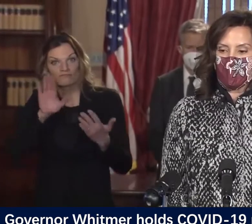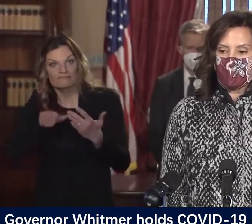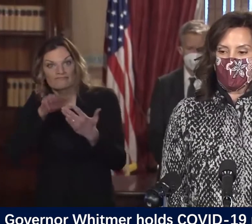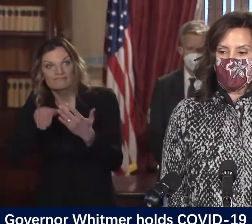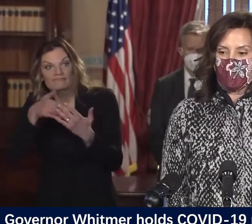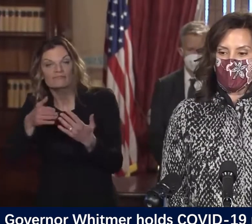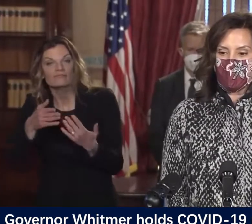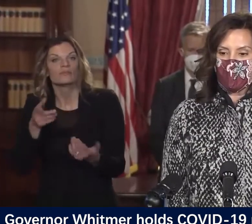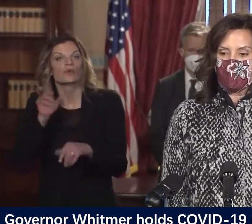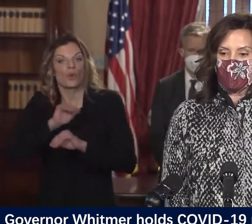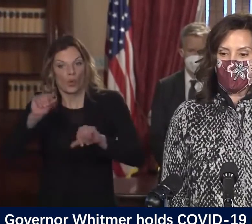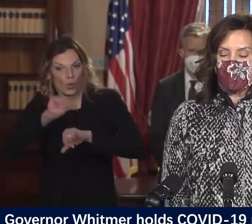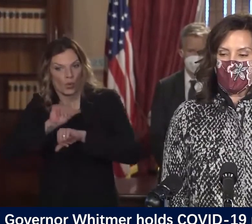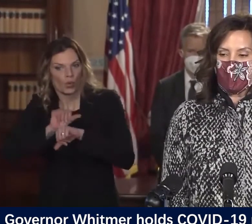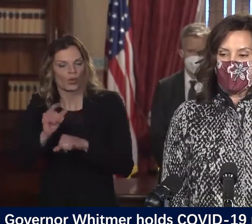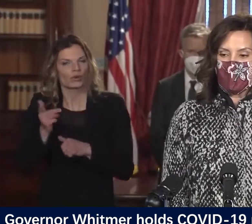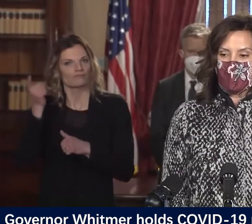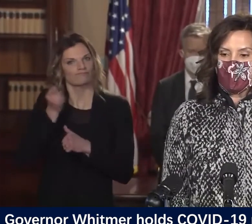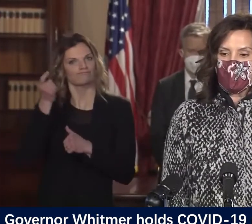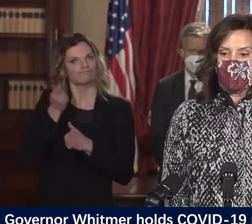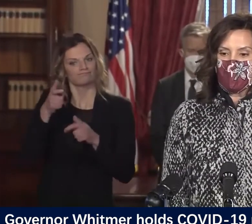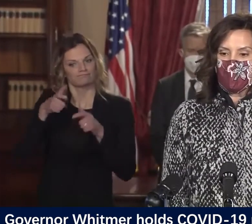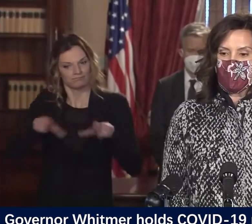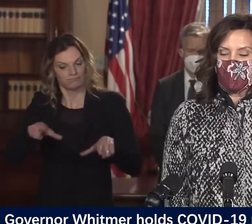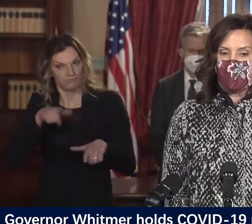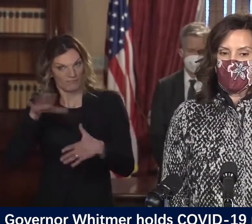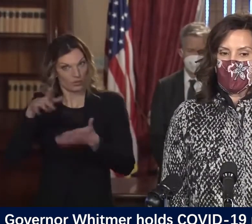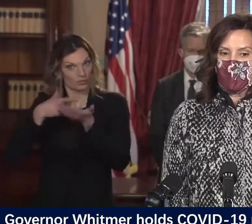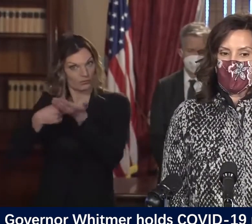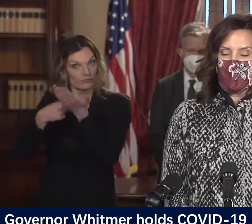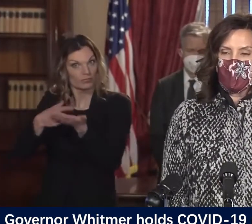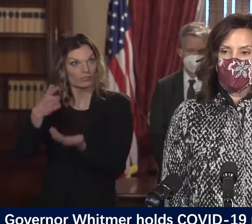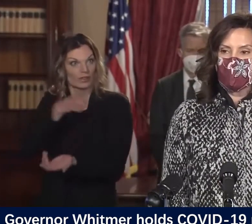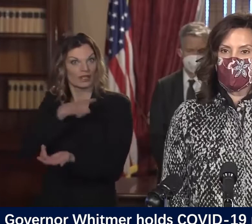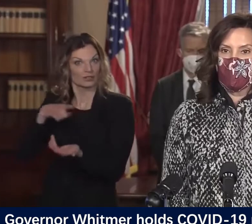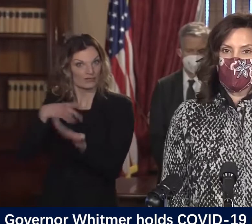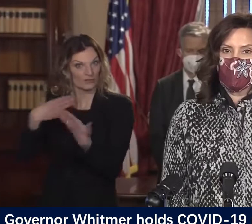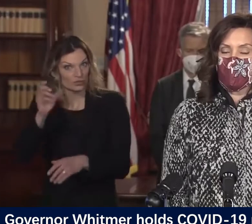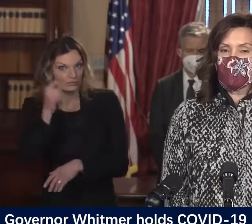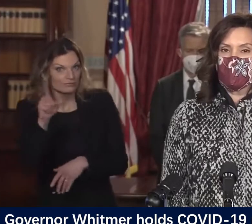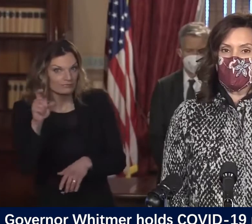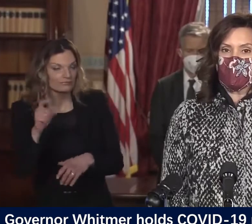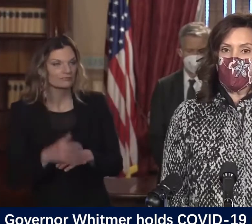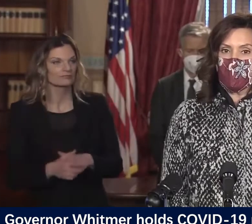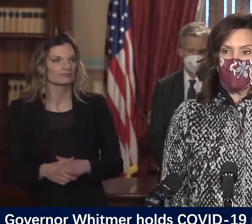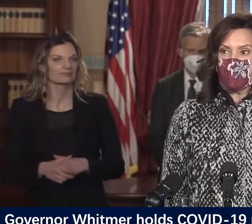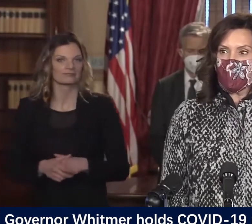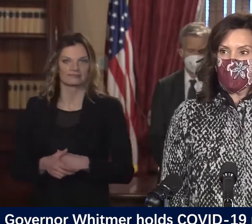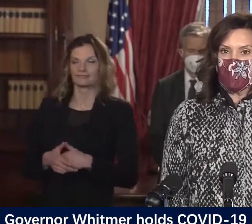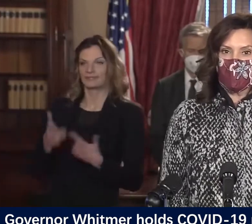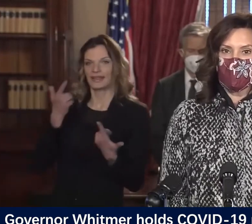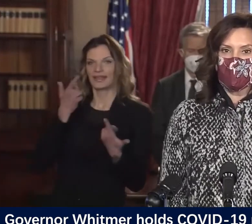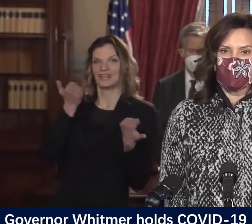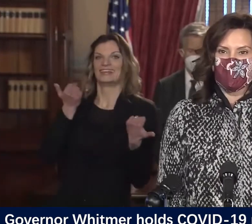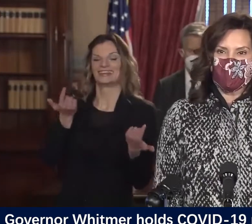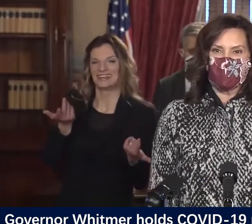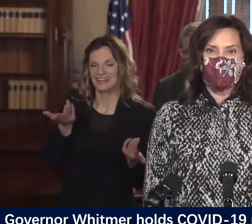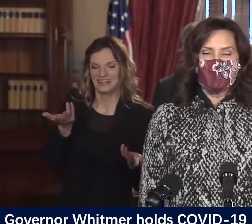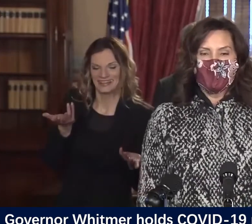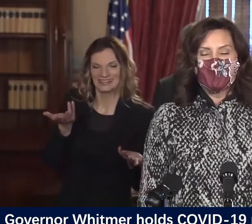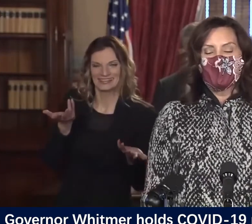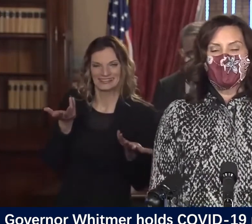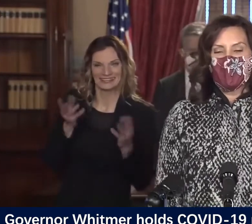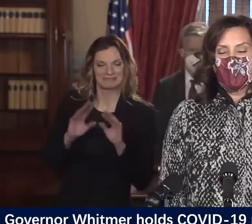jobless benefits and the other issues, or have you had no talks at all, ma'am? And there's nowhere in between,